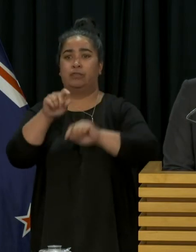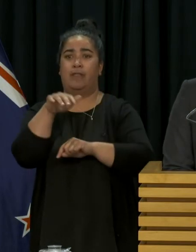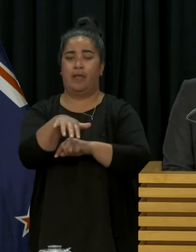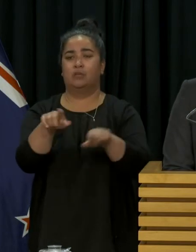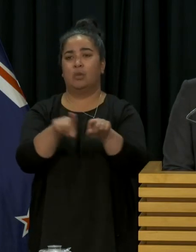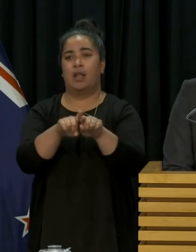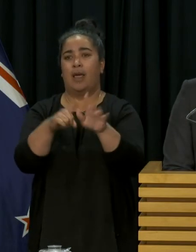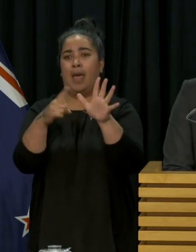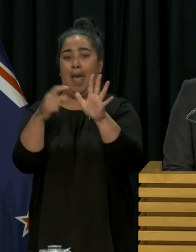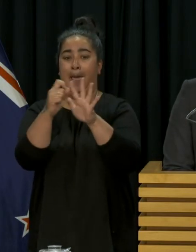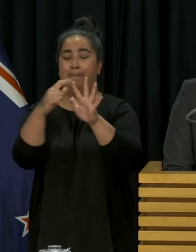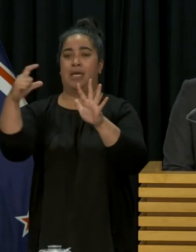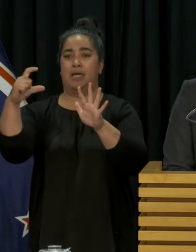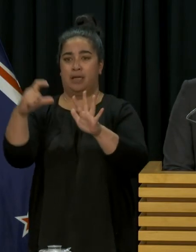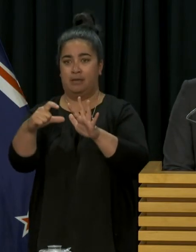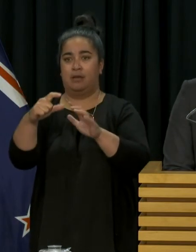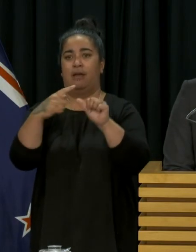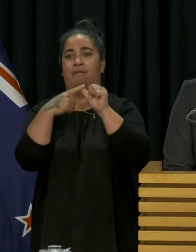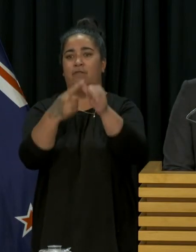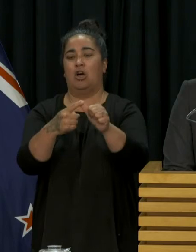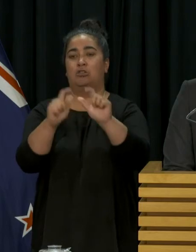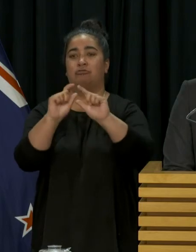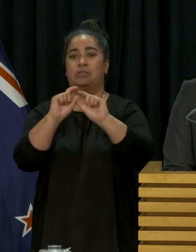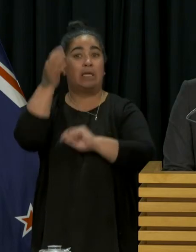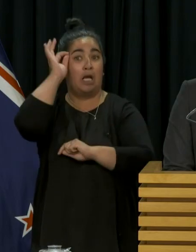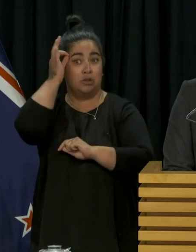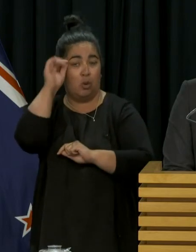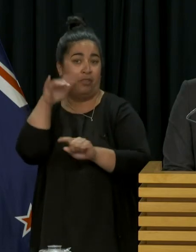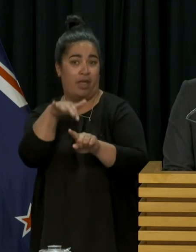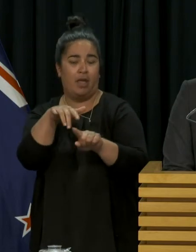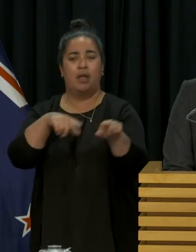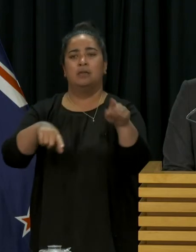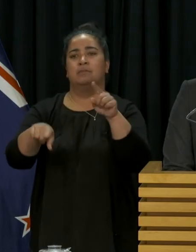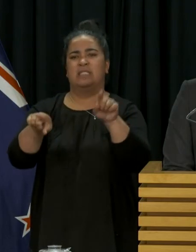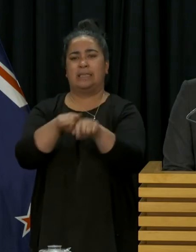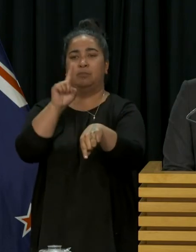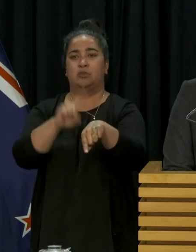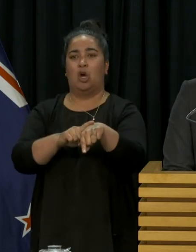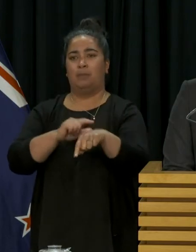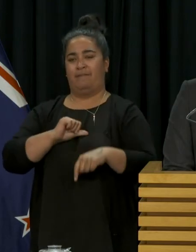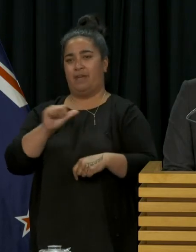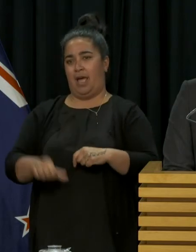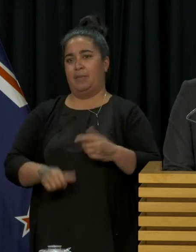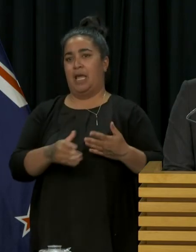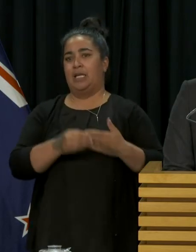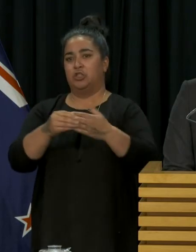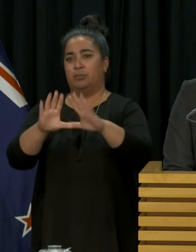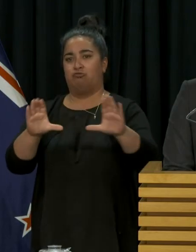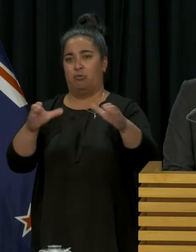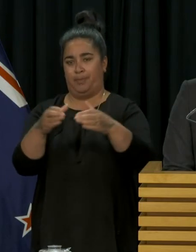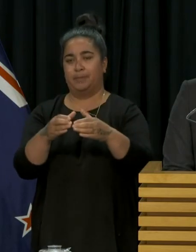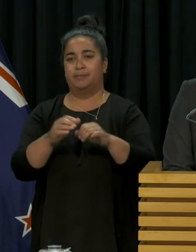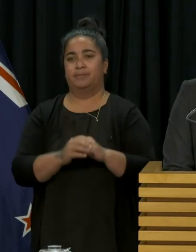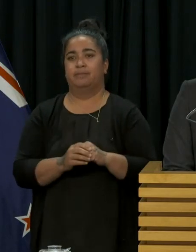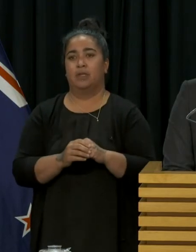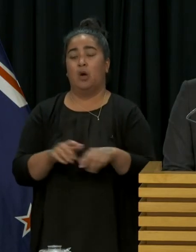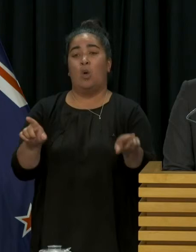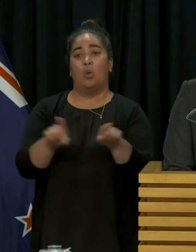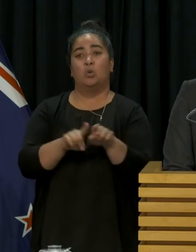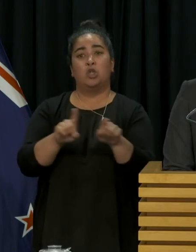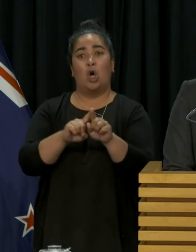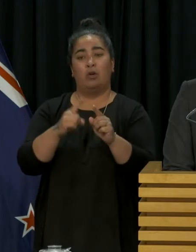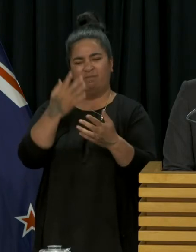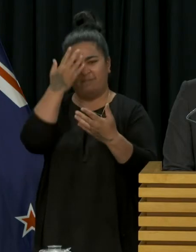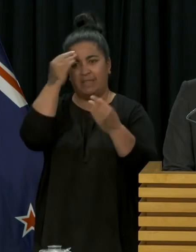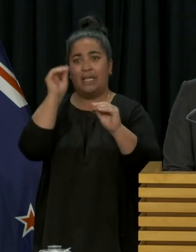Business Advisory Council and the Farming Leadership Group as well as launching the government's vocational education campaign to encourage more